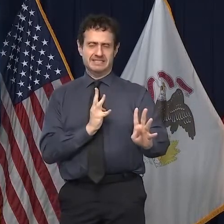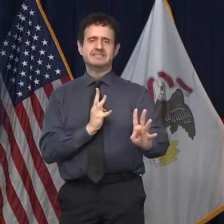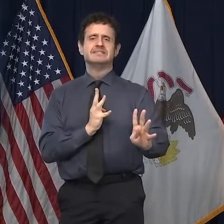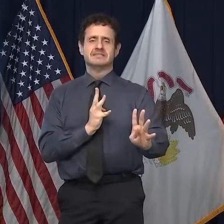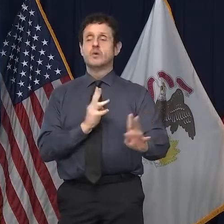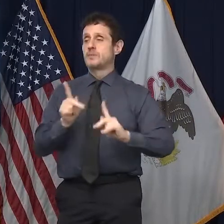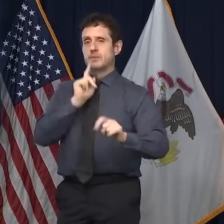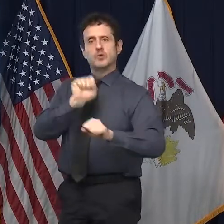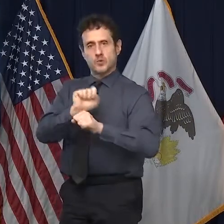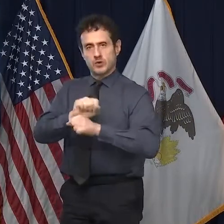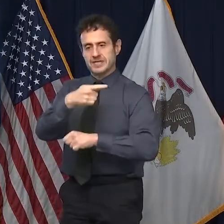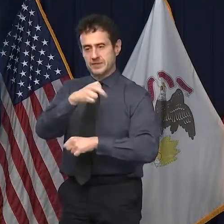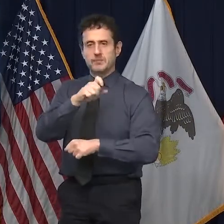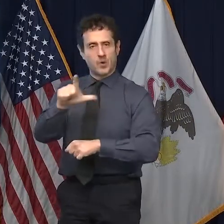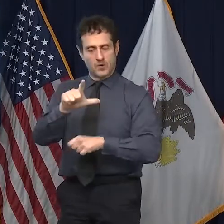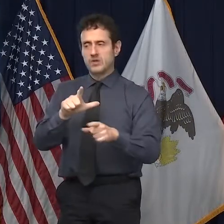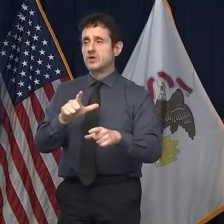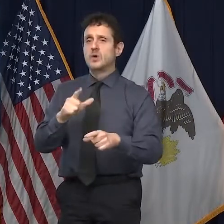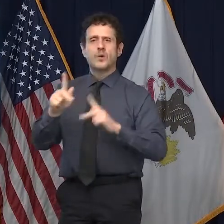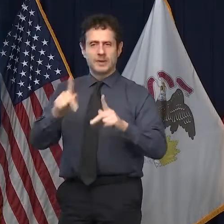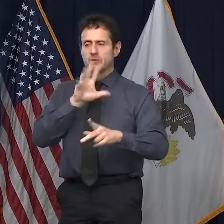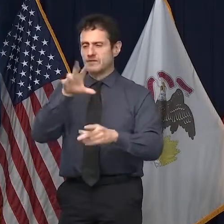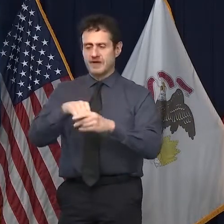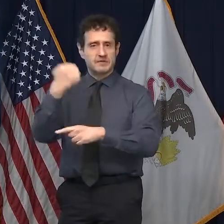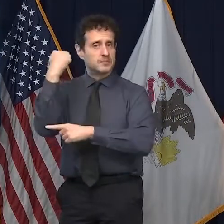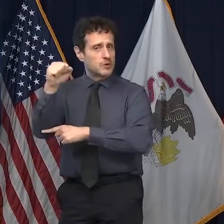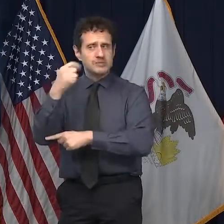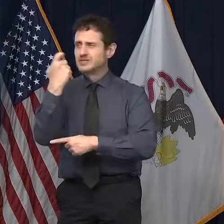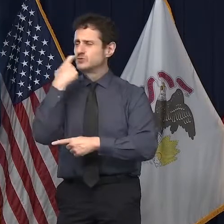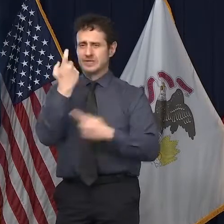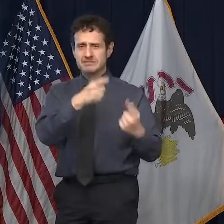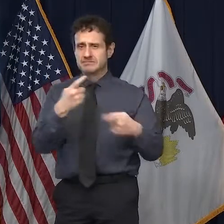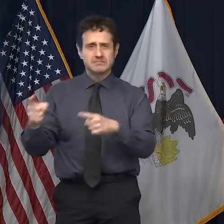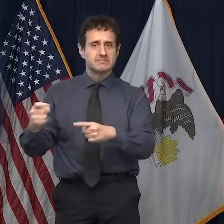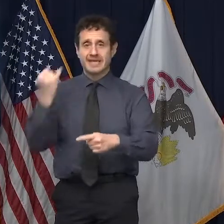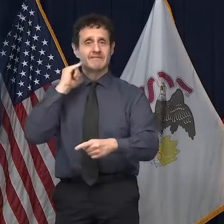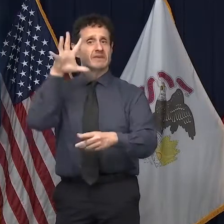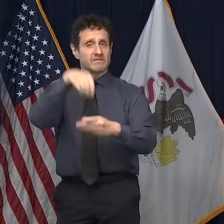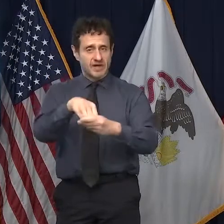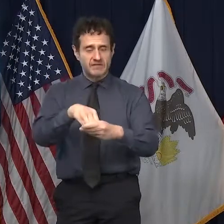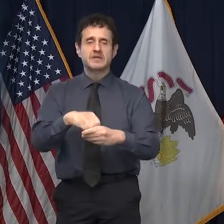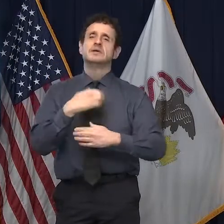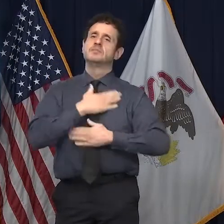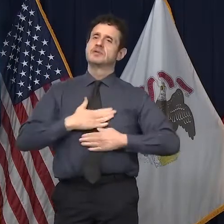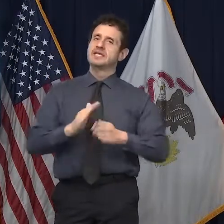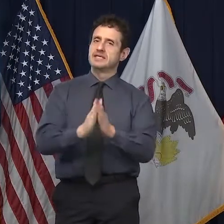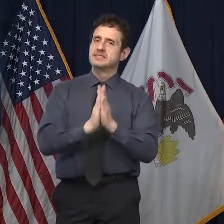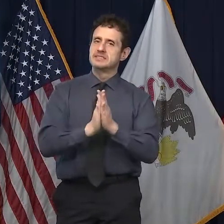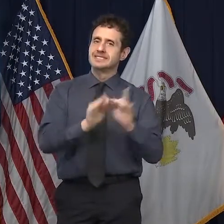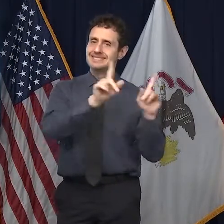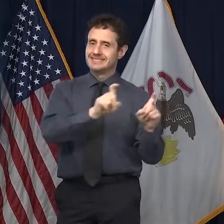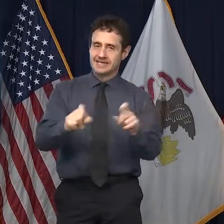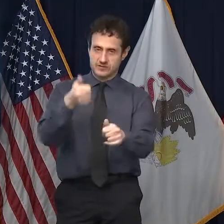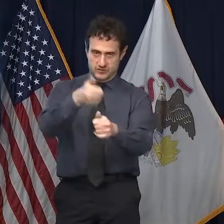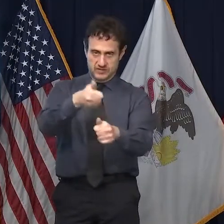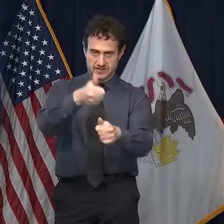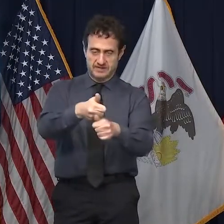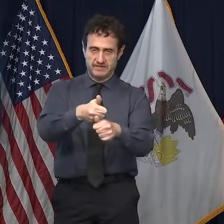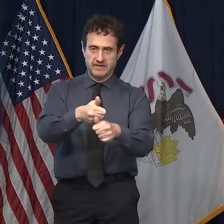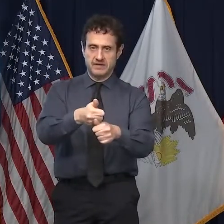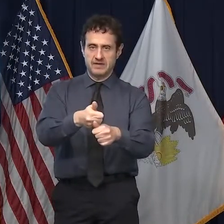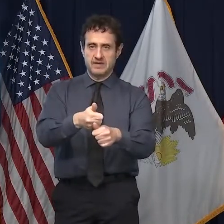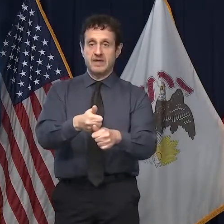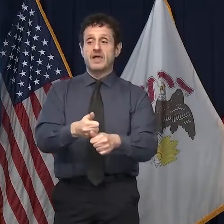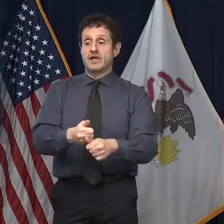in recent protests or any other recent events, please get tested. Wait approximately 1